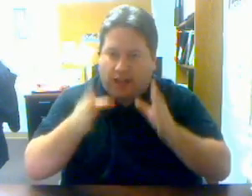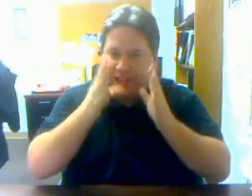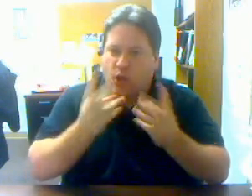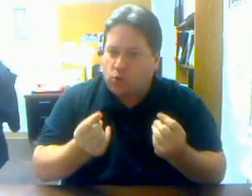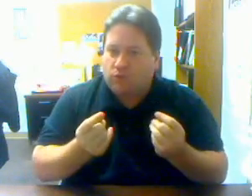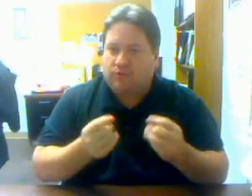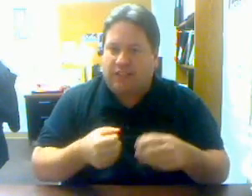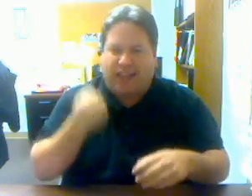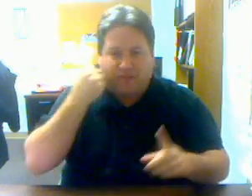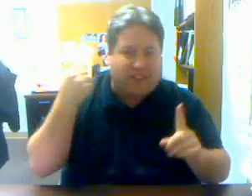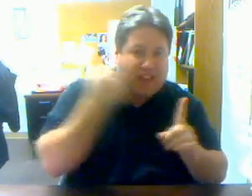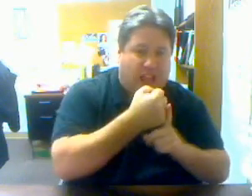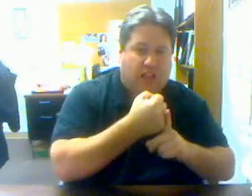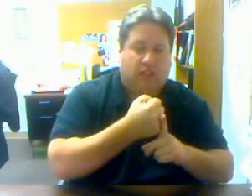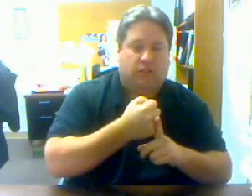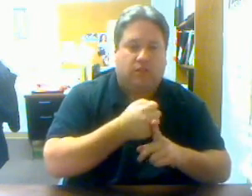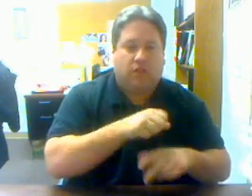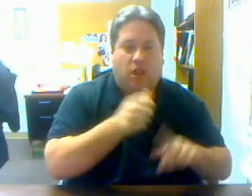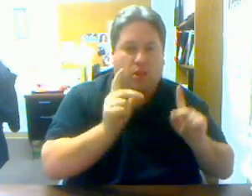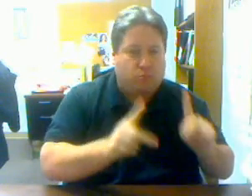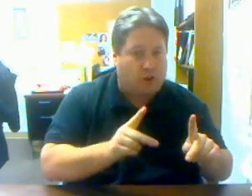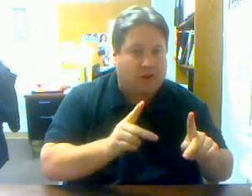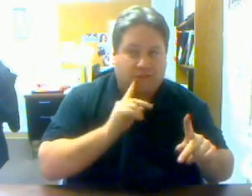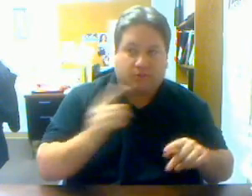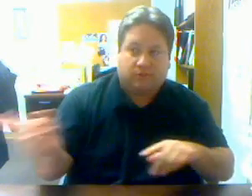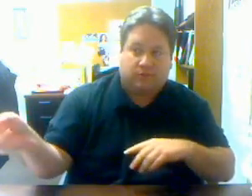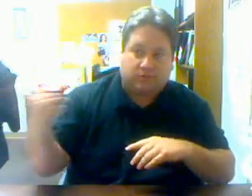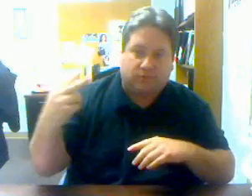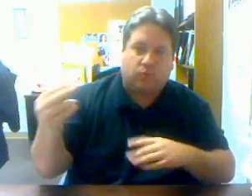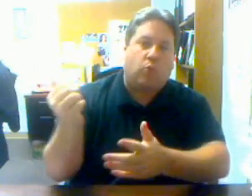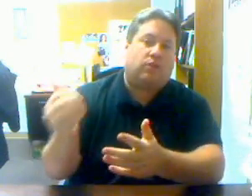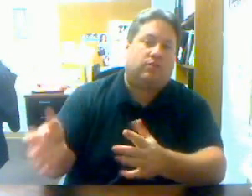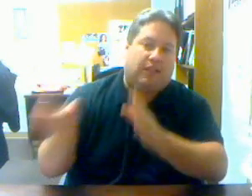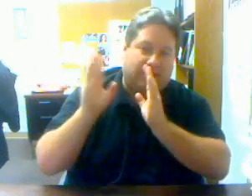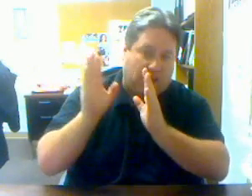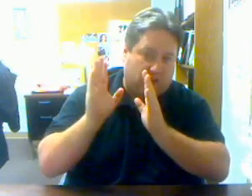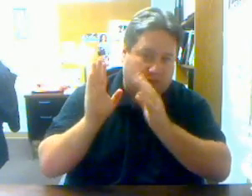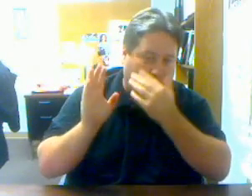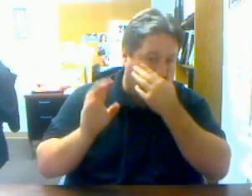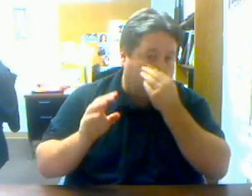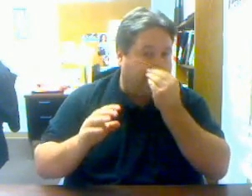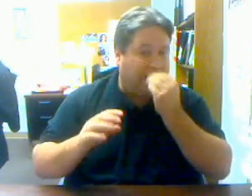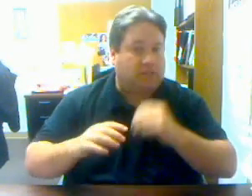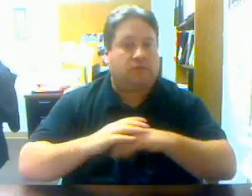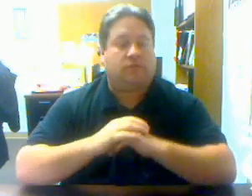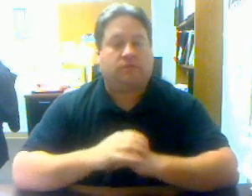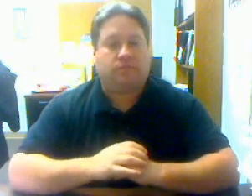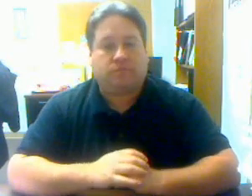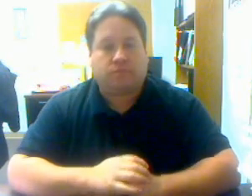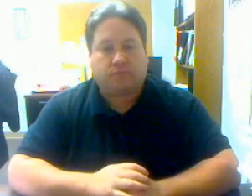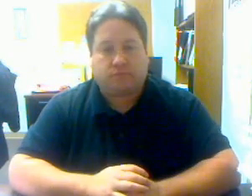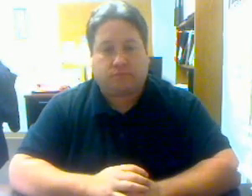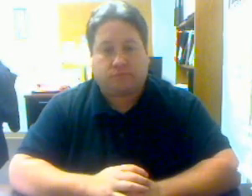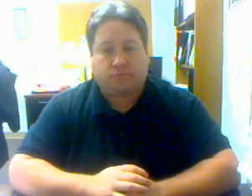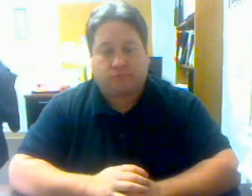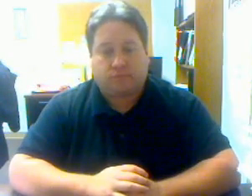individuals, it's the squeaky wheel that gets the grease. So we learned the maladaptive way to get the attention.